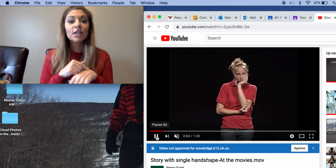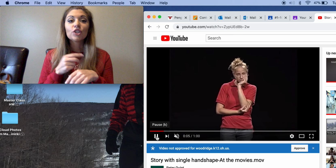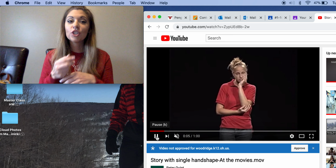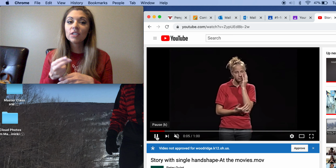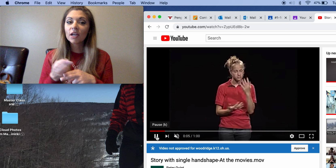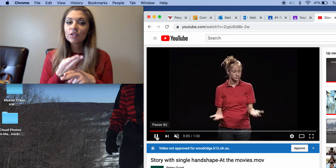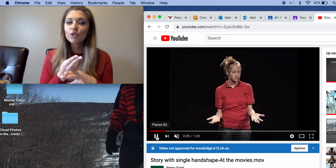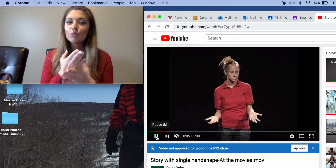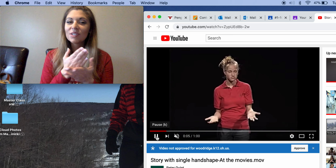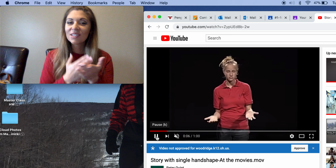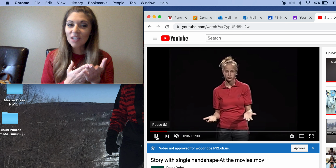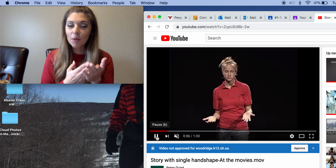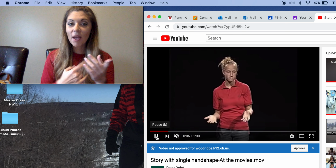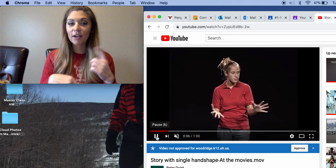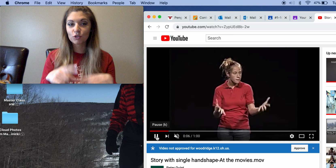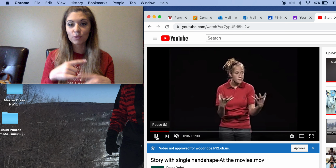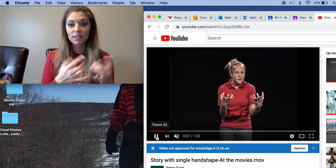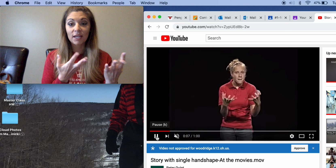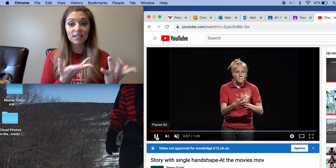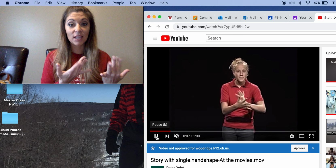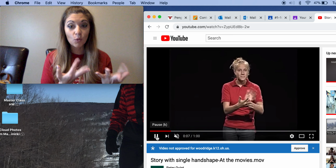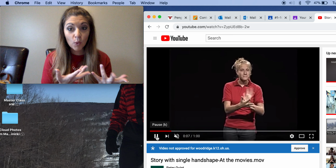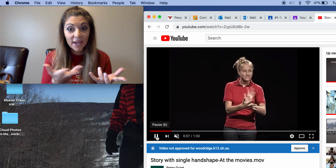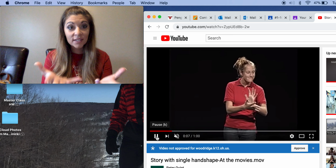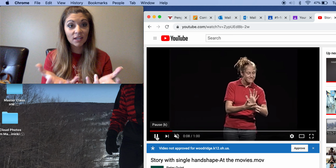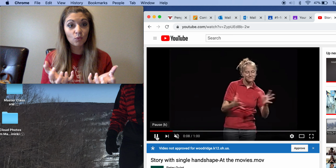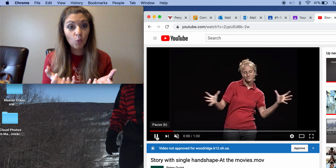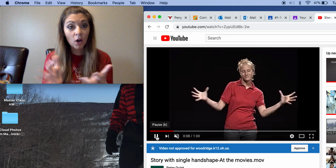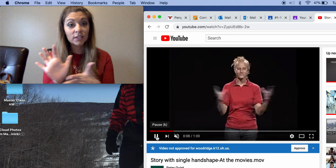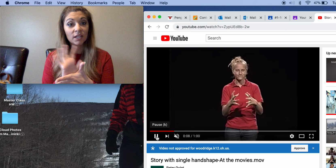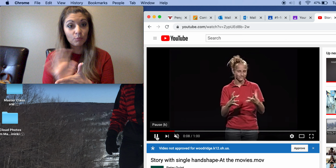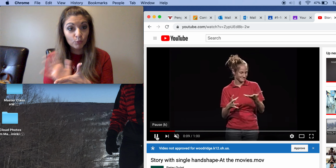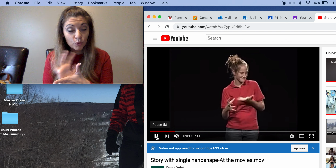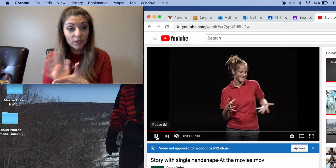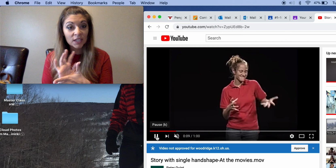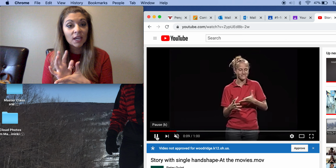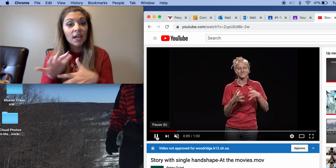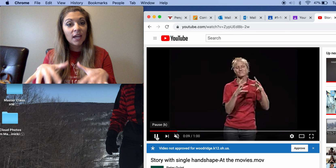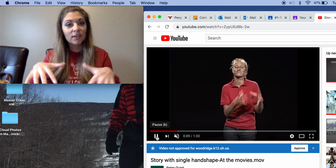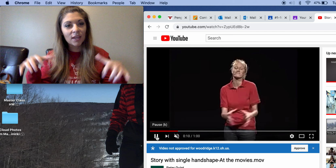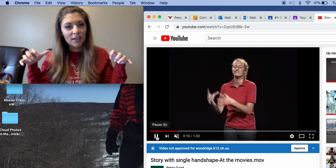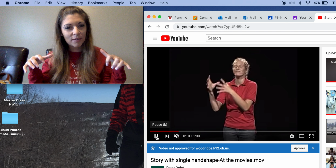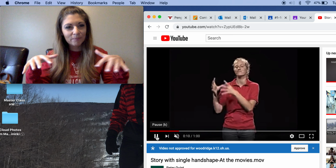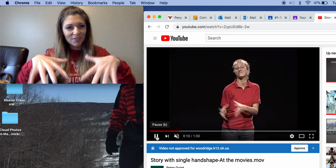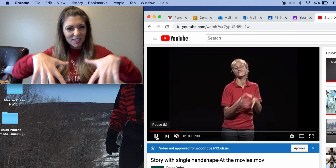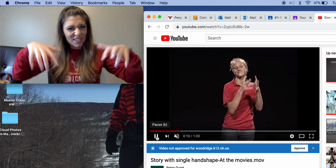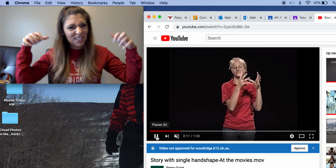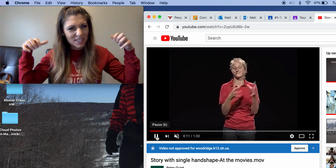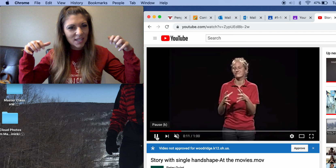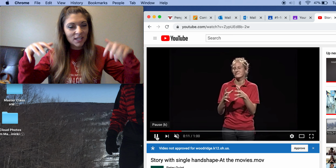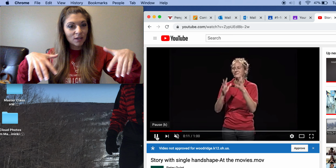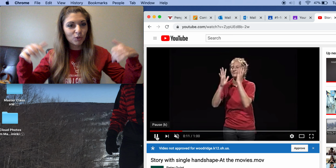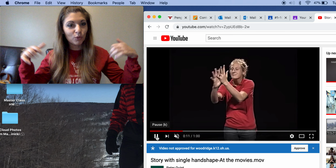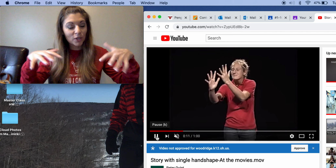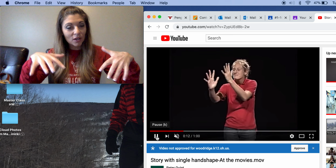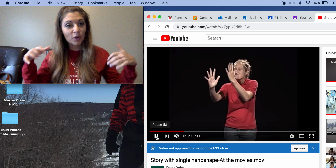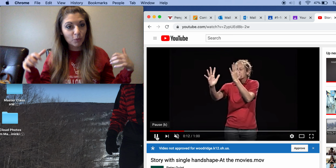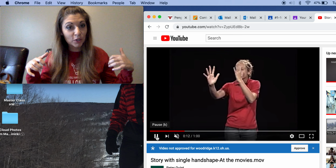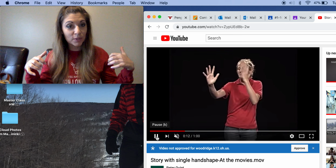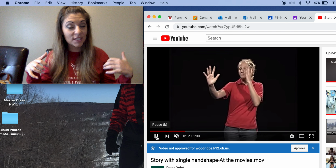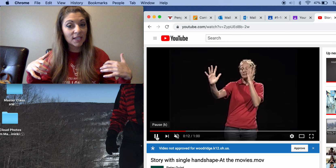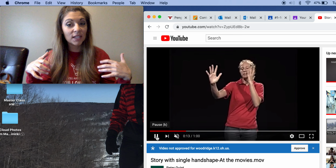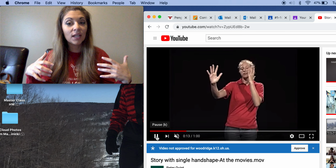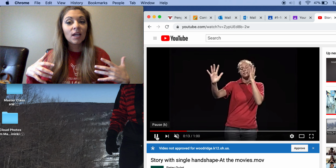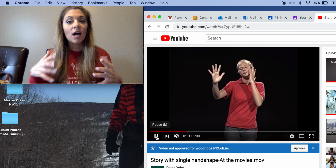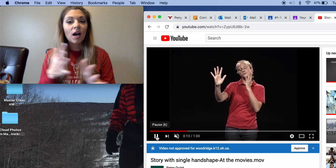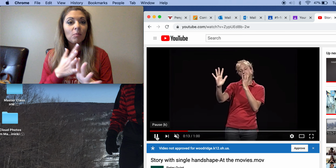time, she does use some actual signs like wait and want and movie and like this like stadium or arena like where you